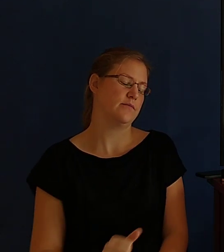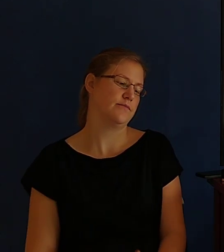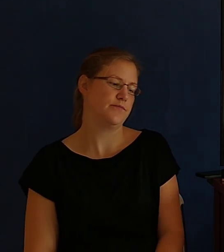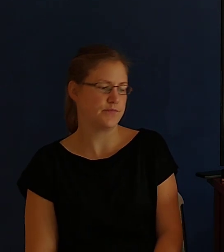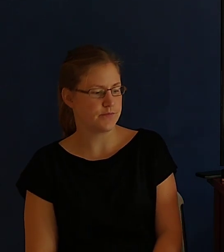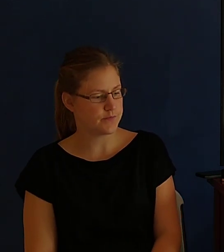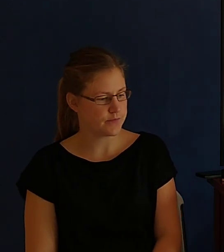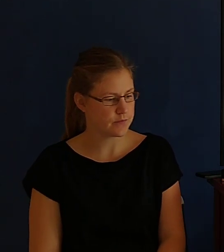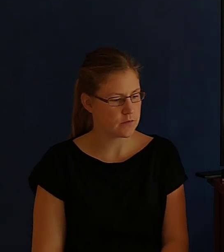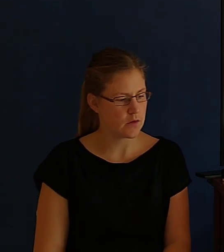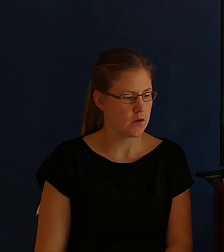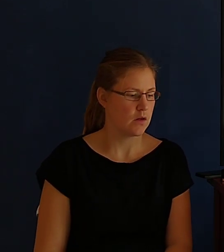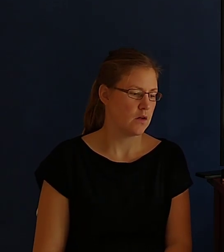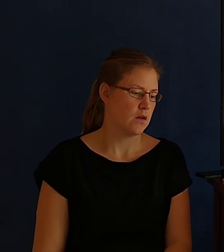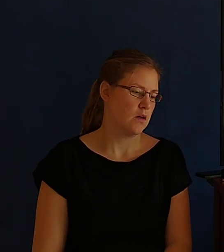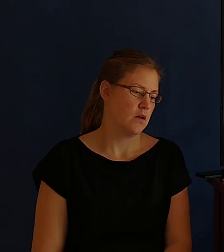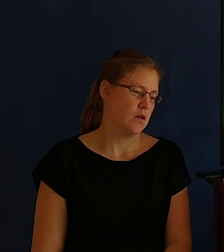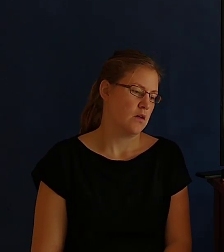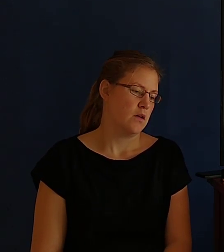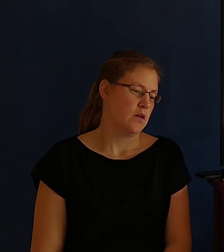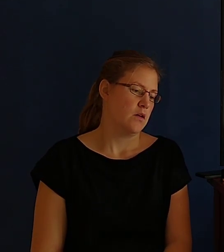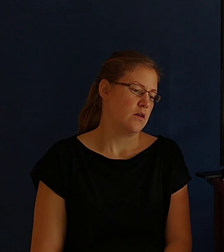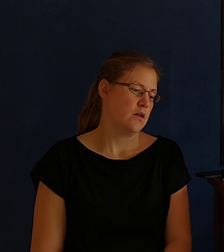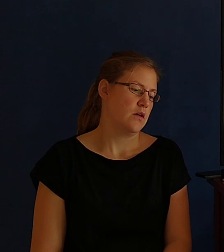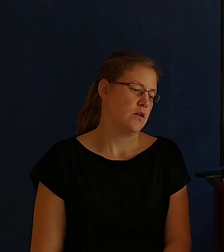Okay, from 1 to 5, and what's the